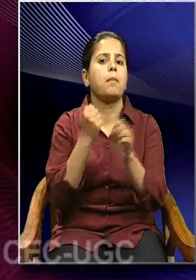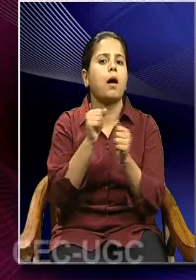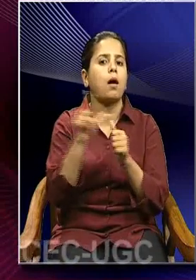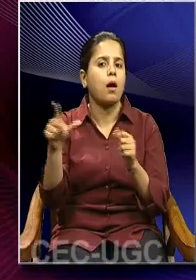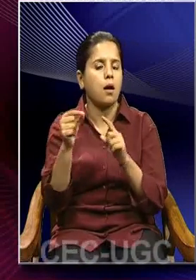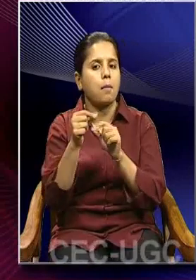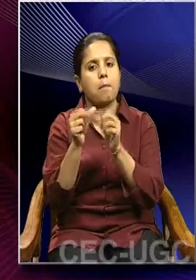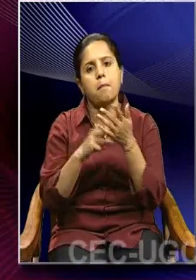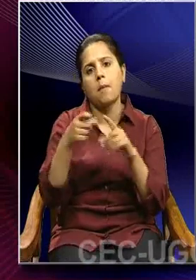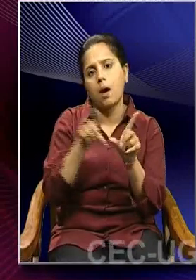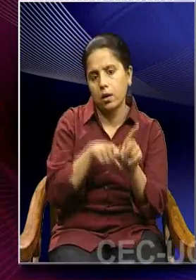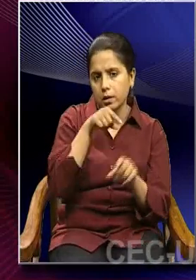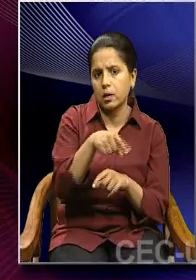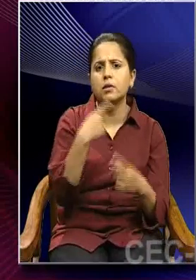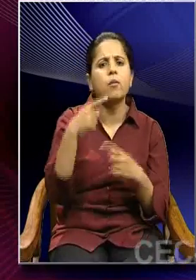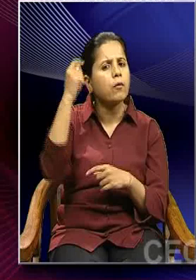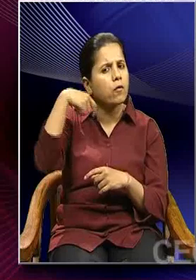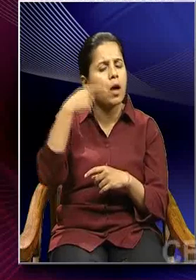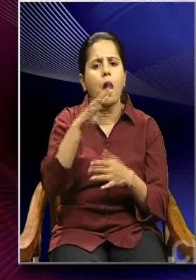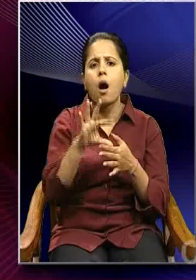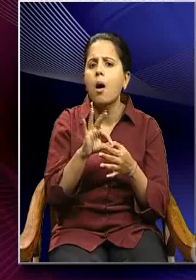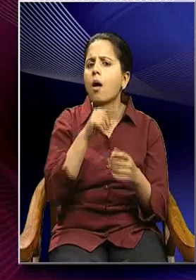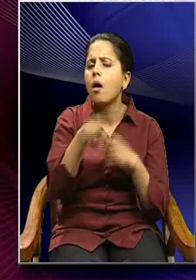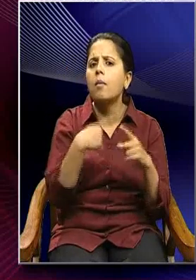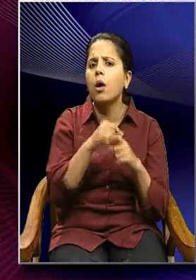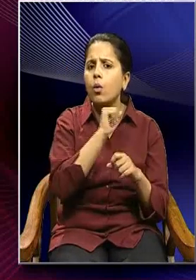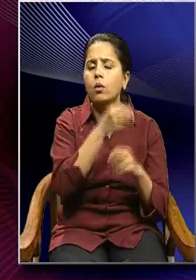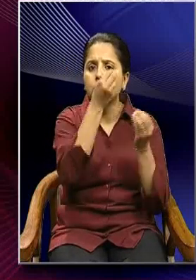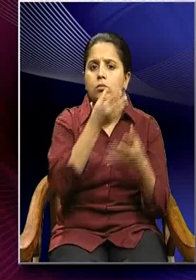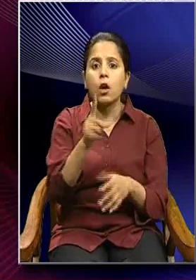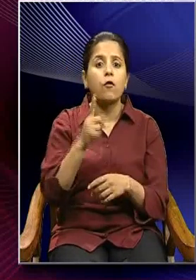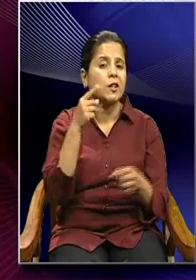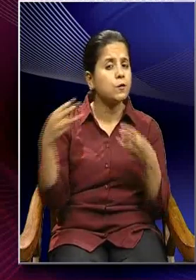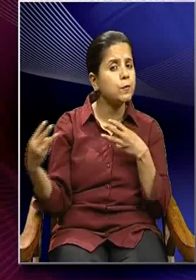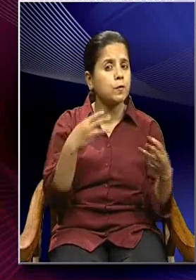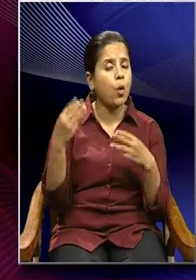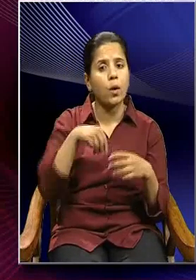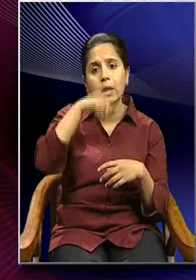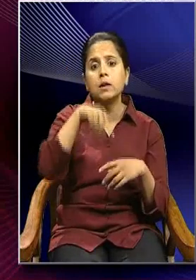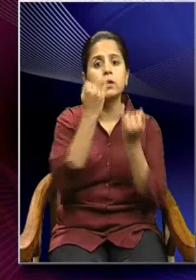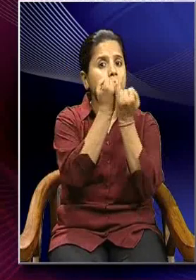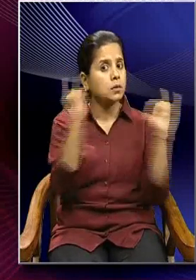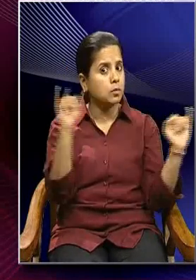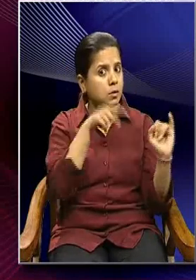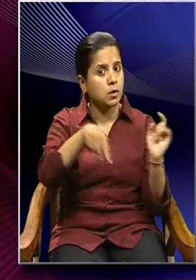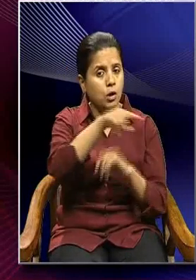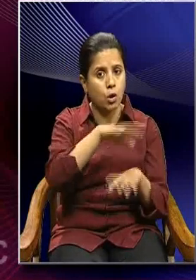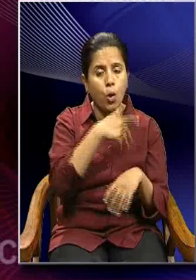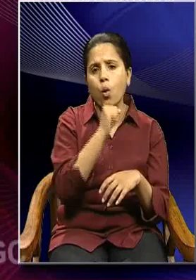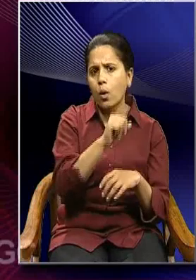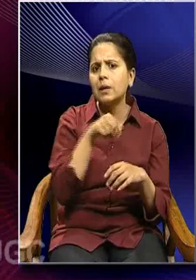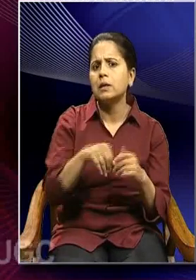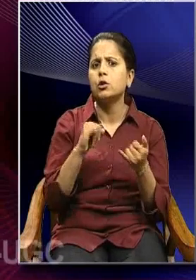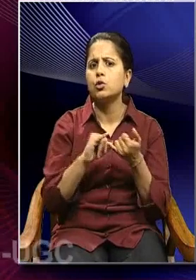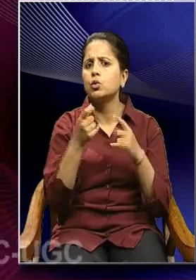and this film basically was also trying to convey whether the first war of Indian independence or it was a Sepoy mutiny, because